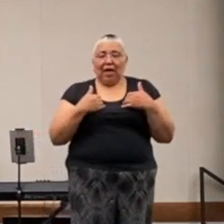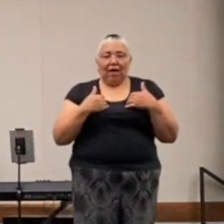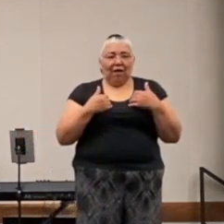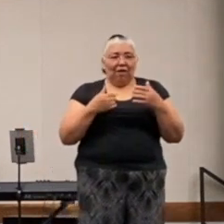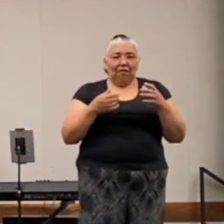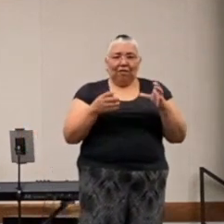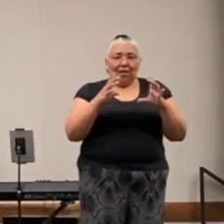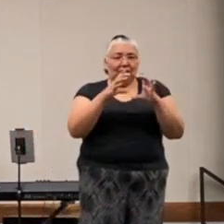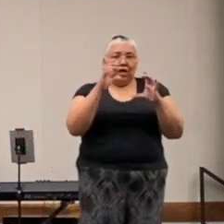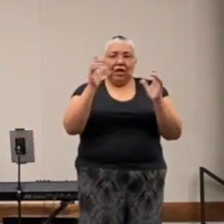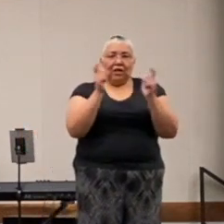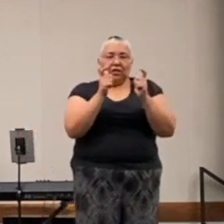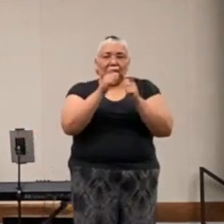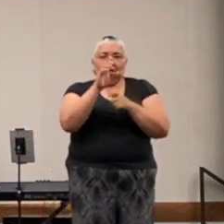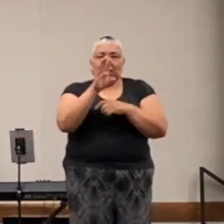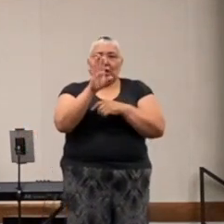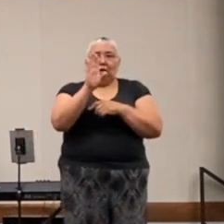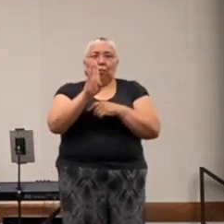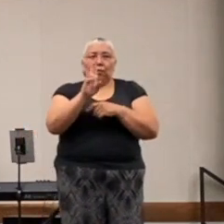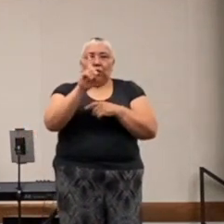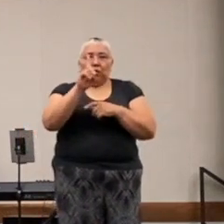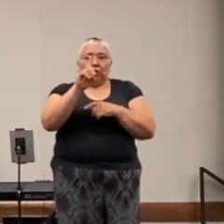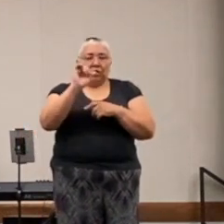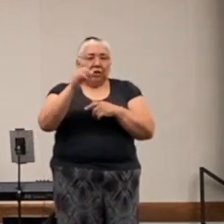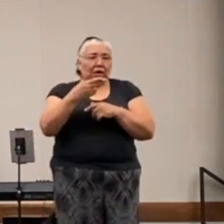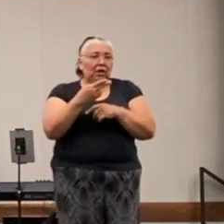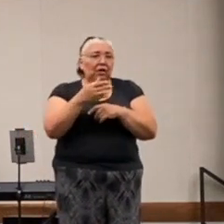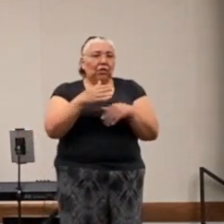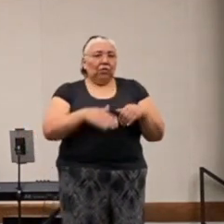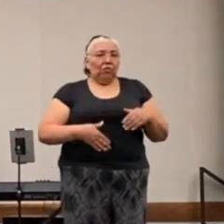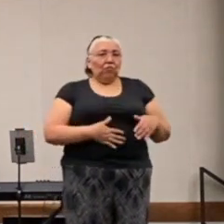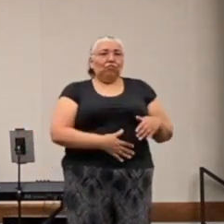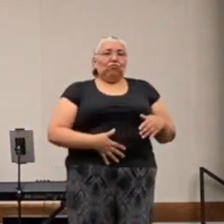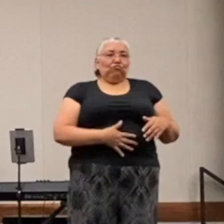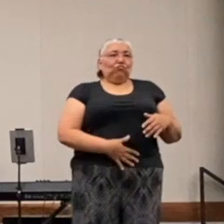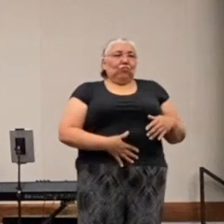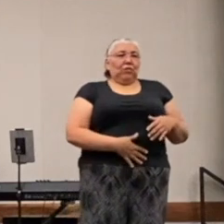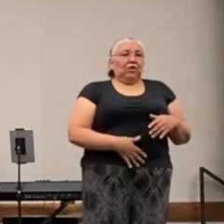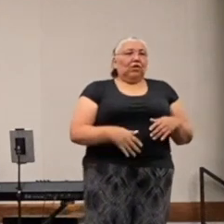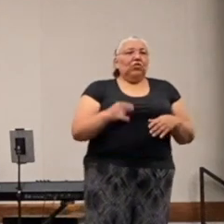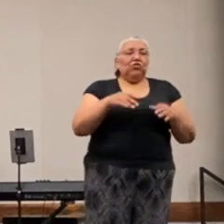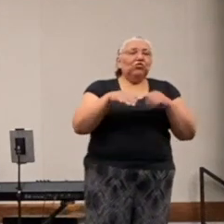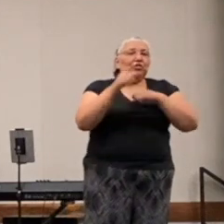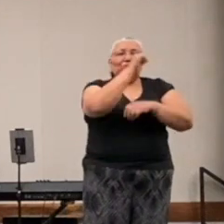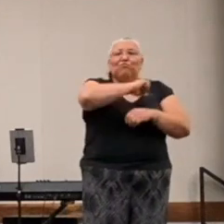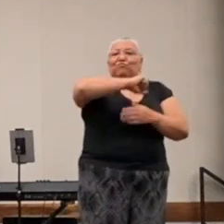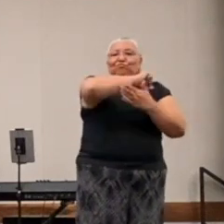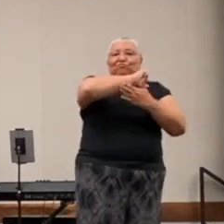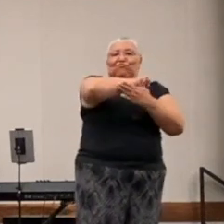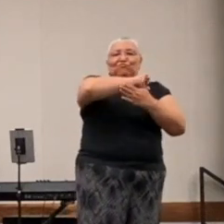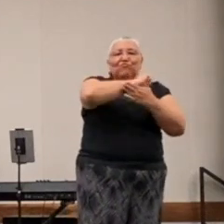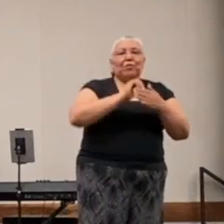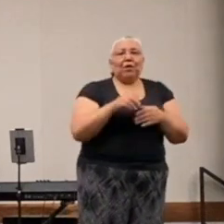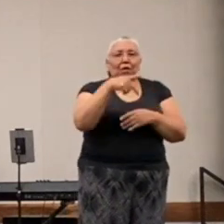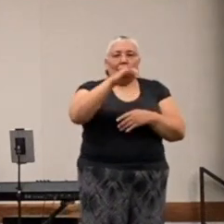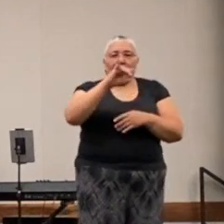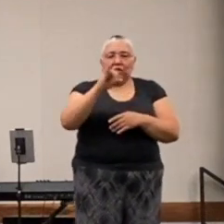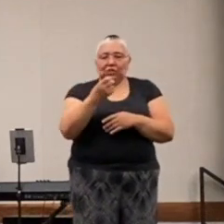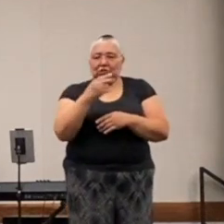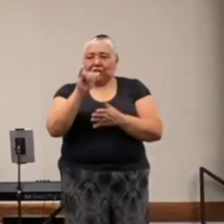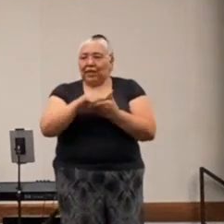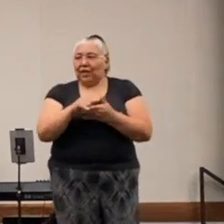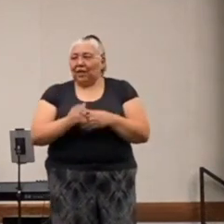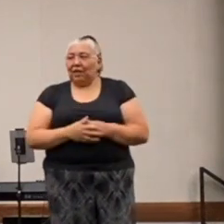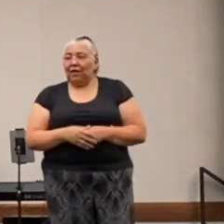you have a little Buddha or whatever, and you're just rubbing his belly, can I tell you something? You're just polishing that thing. That's all you're doing. If you